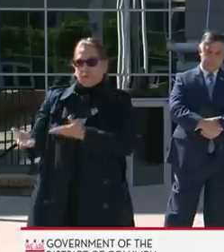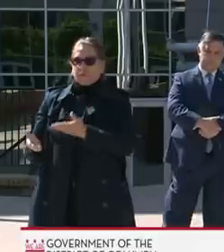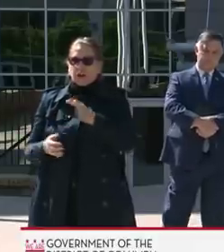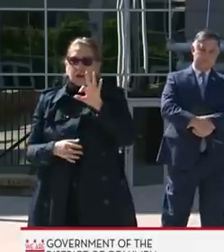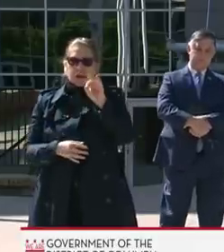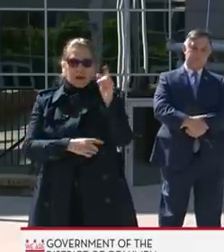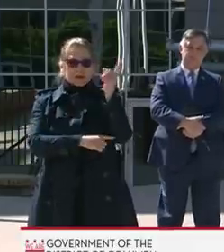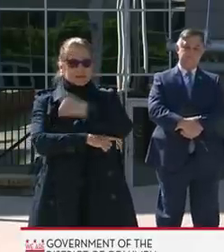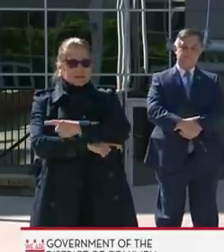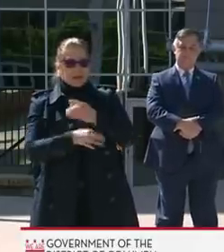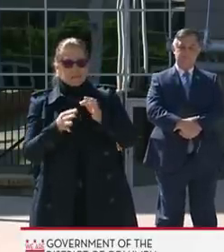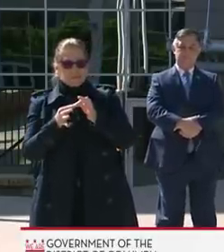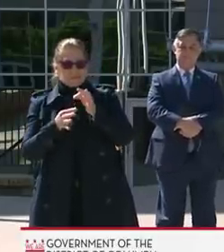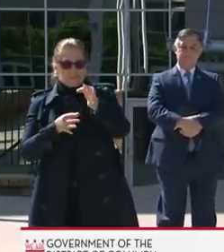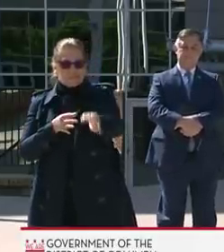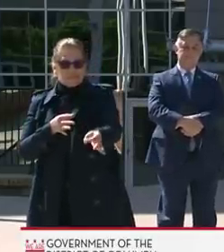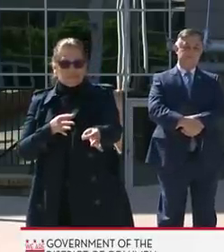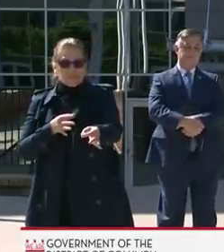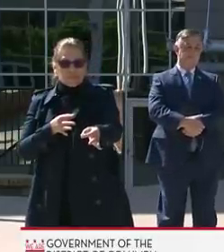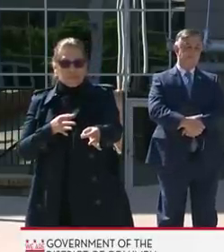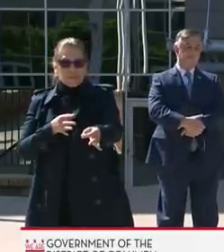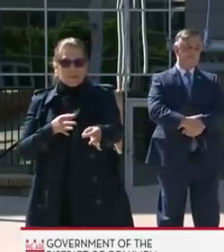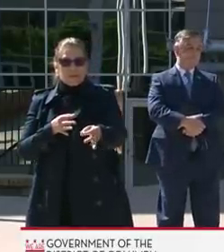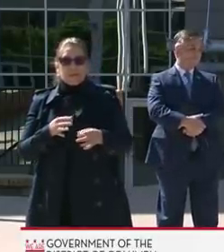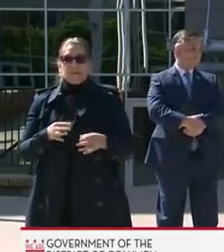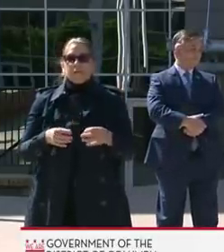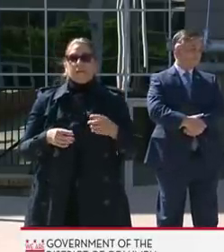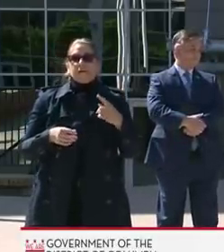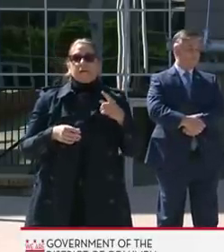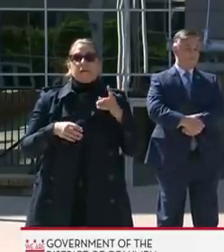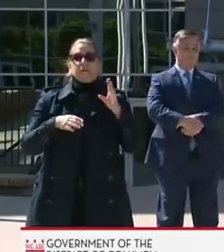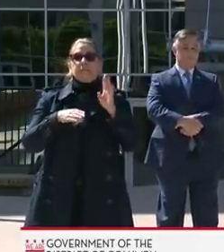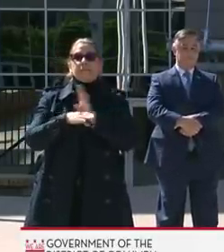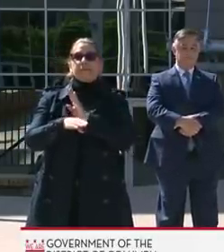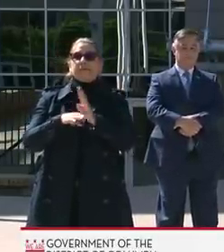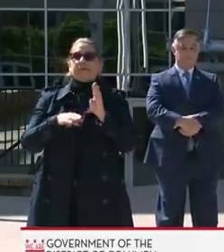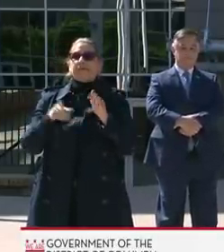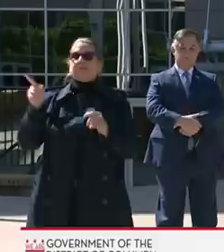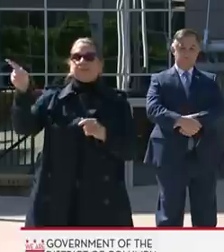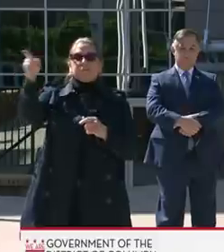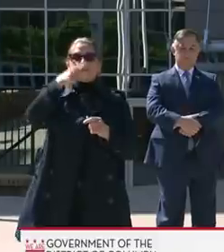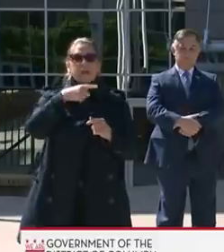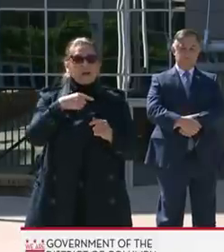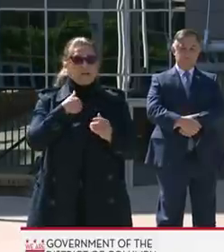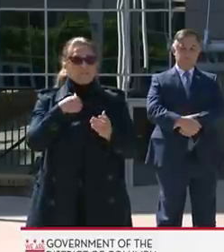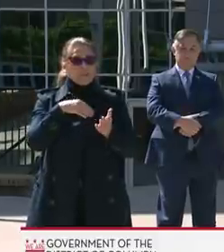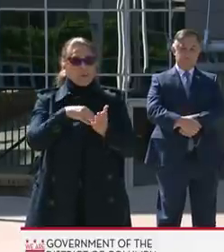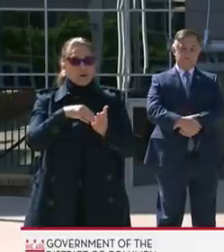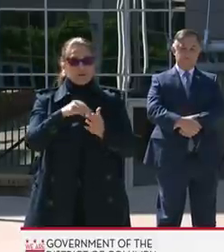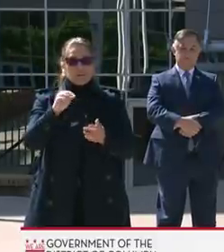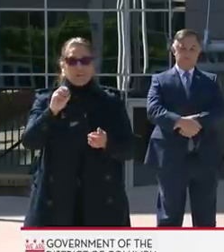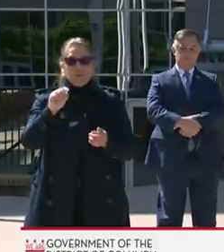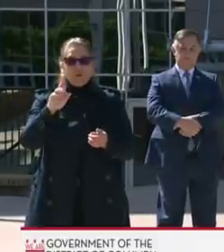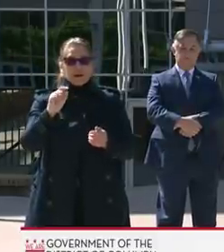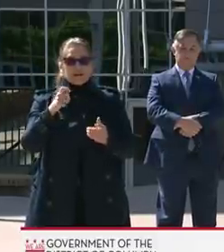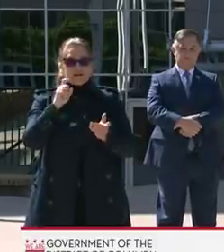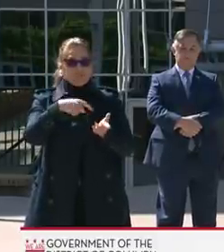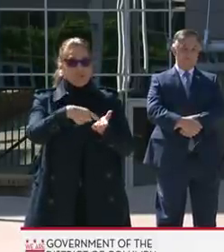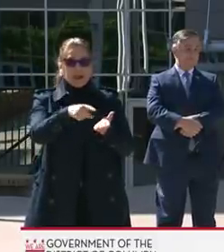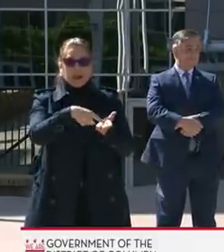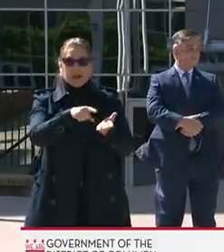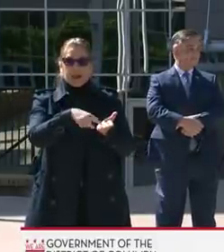commercial tenants, if there's a mortgage deferral, that has to be passed through to the commercial tenants.